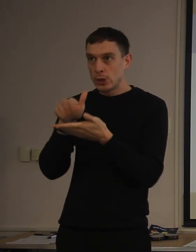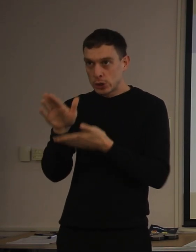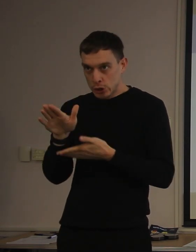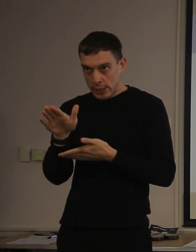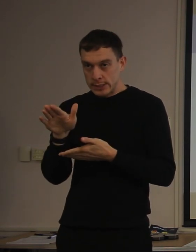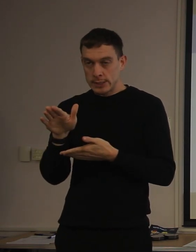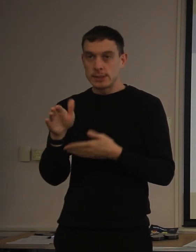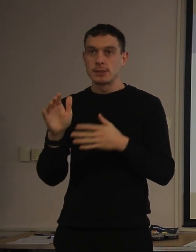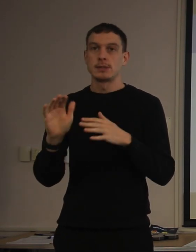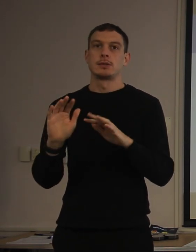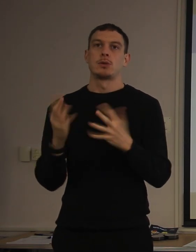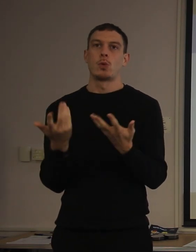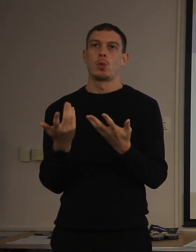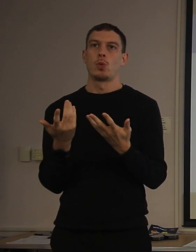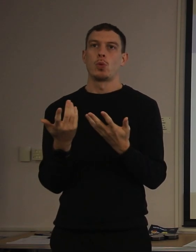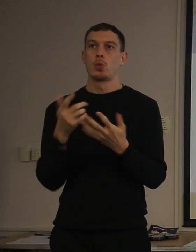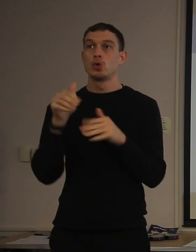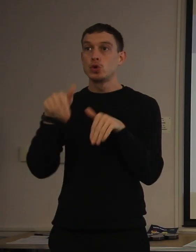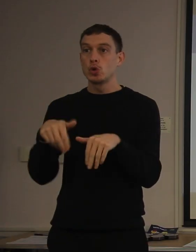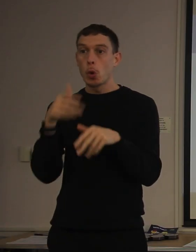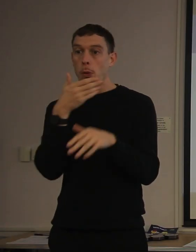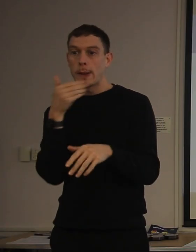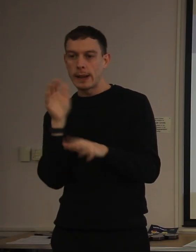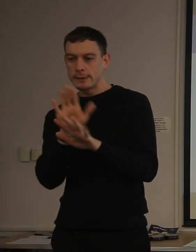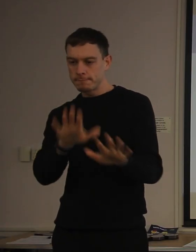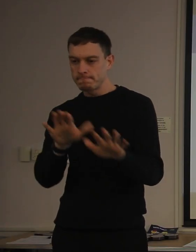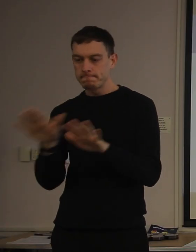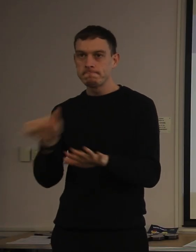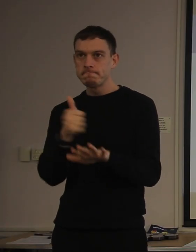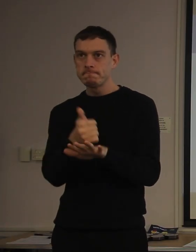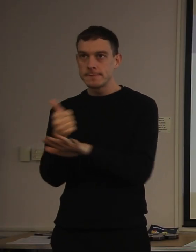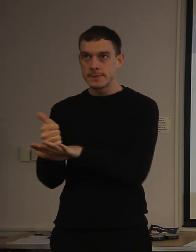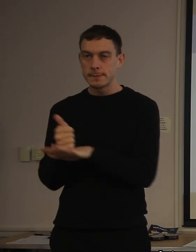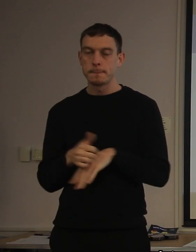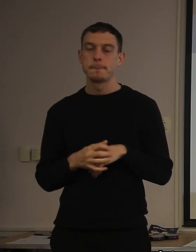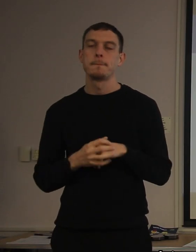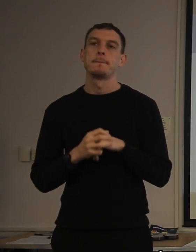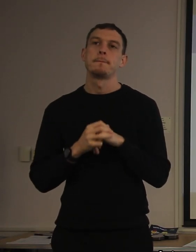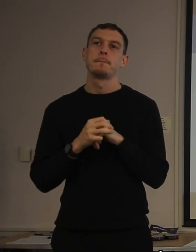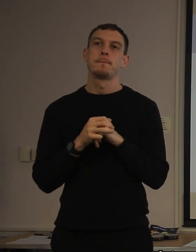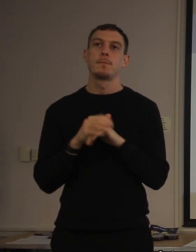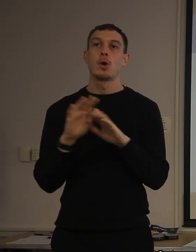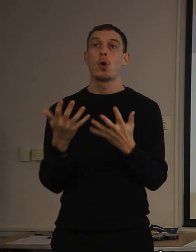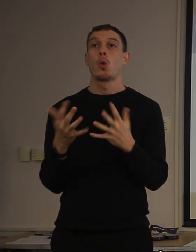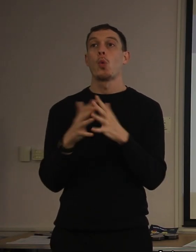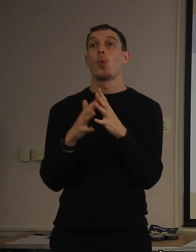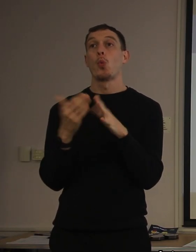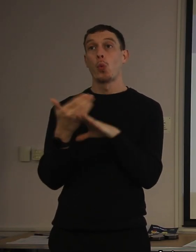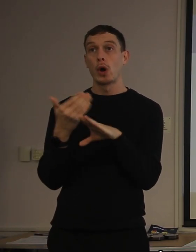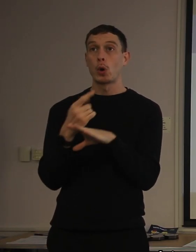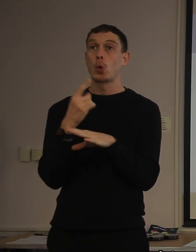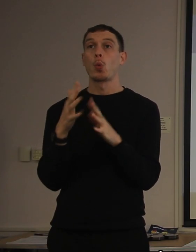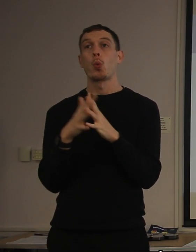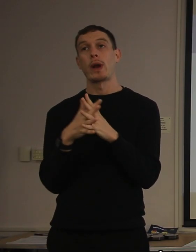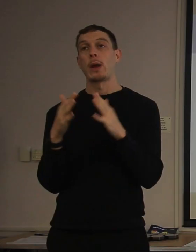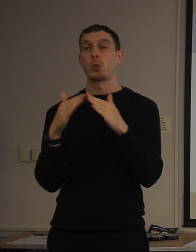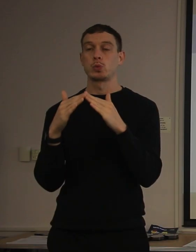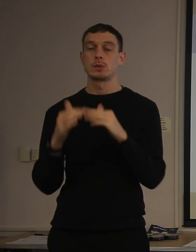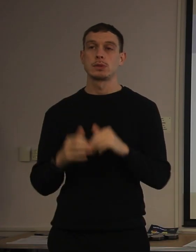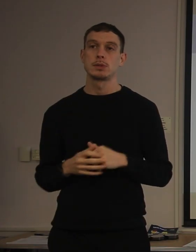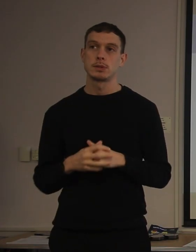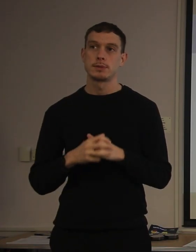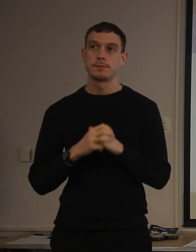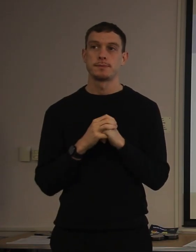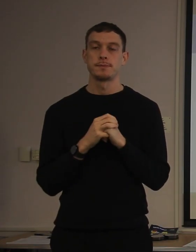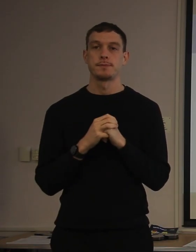so making sure the store looks nice, working in the warehouse. So it might be